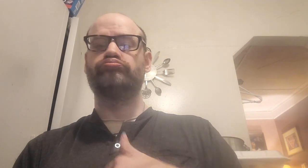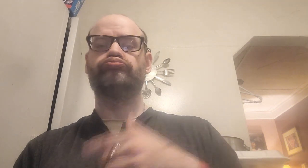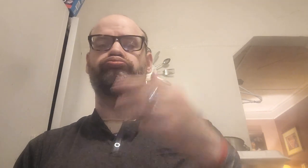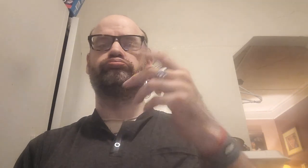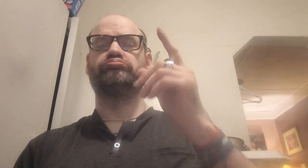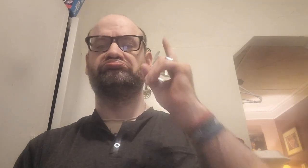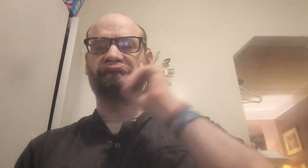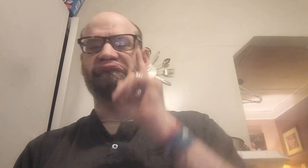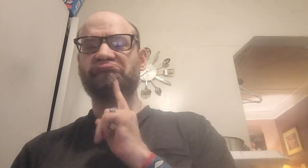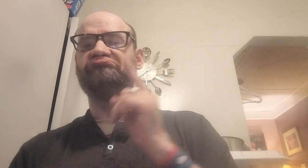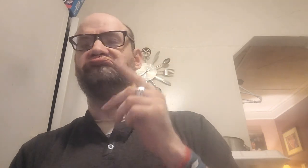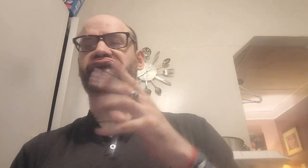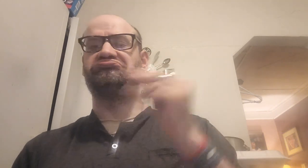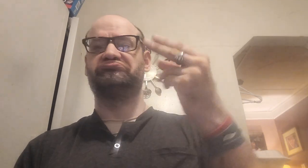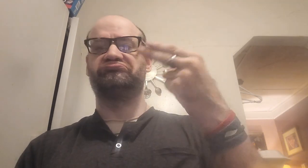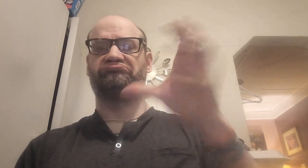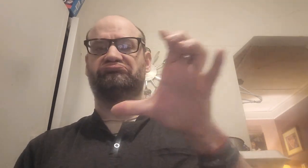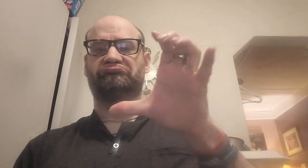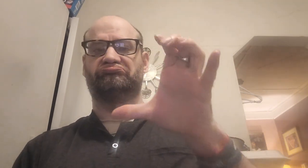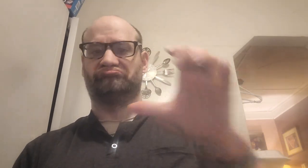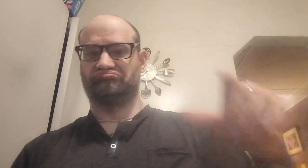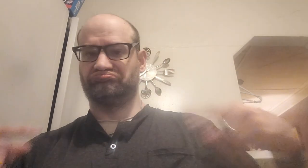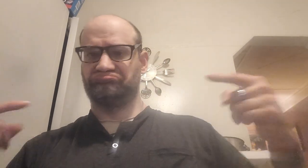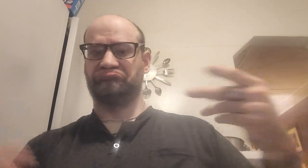I'm deaf and handicapped.